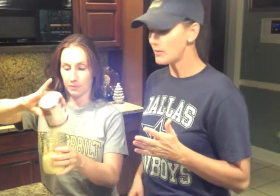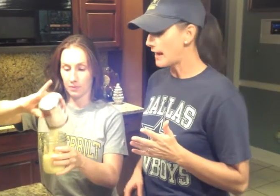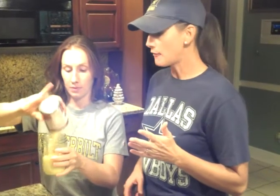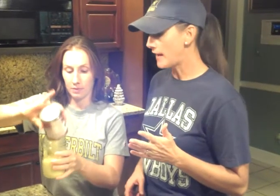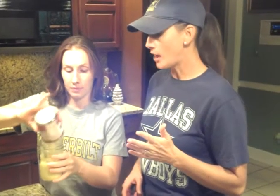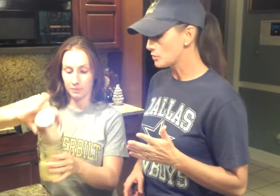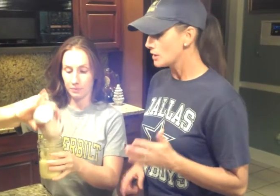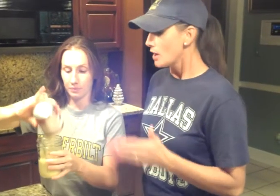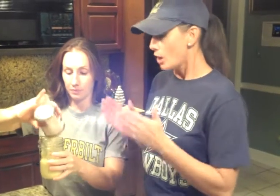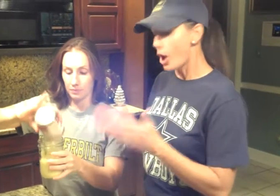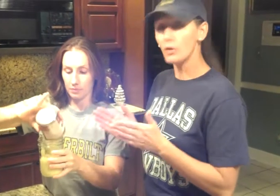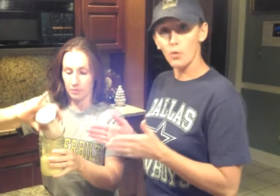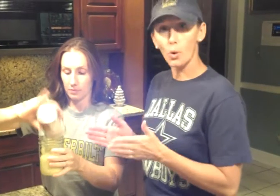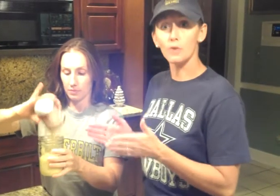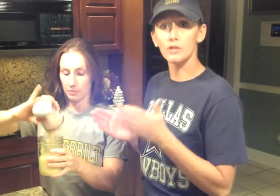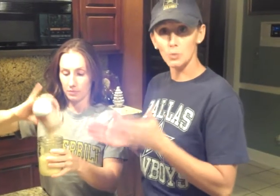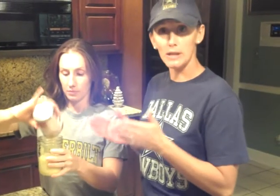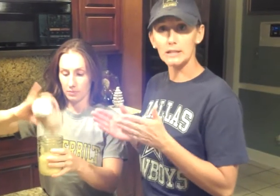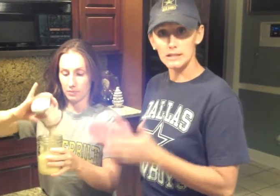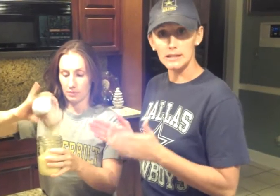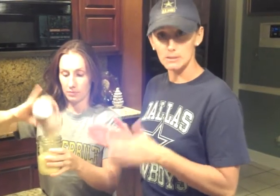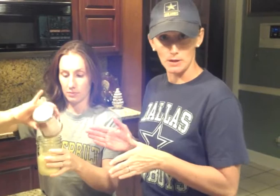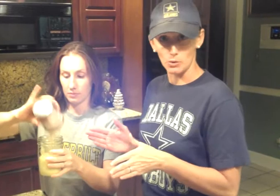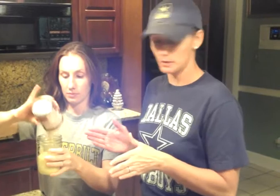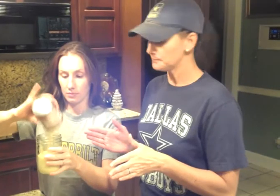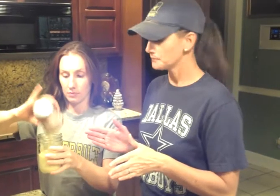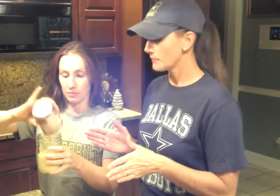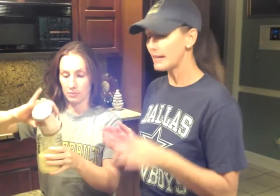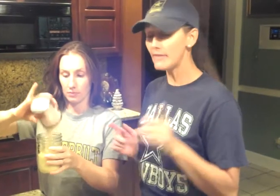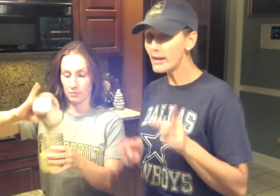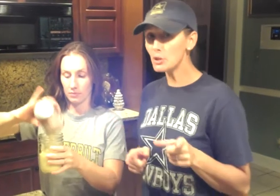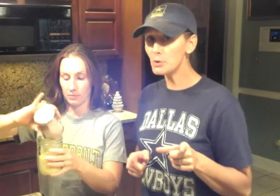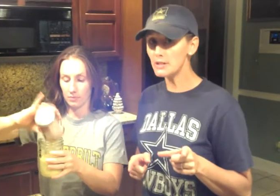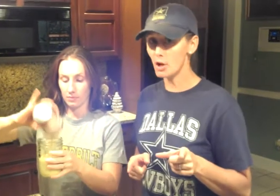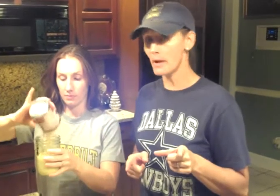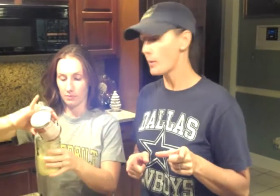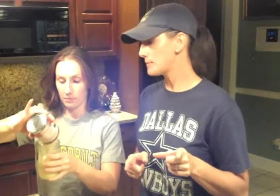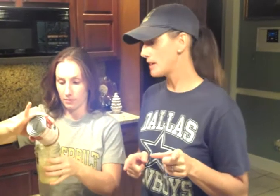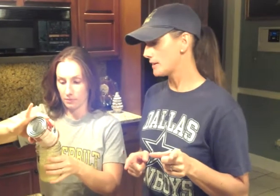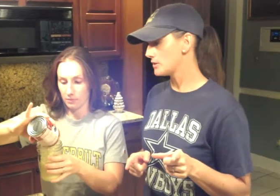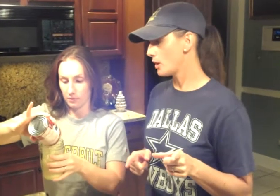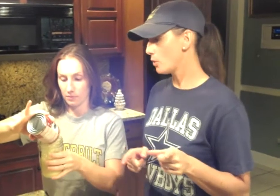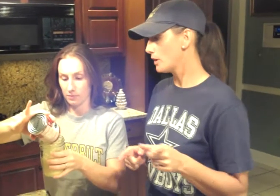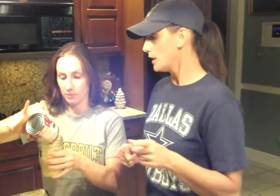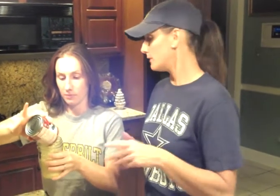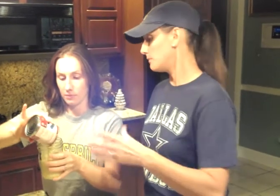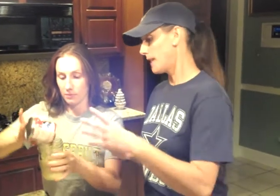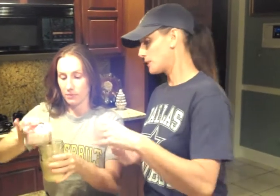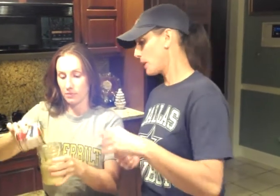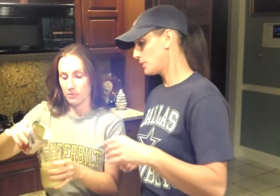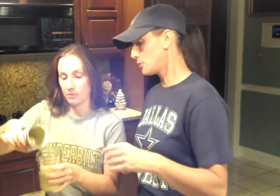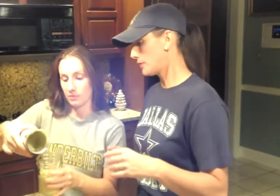I found called for the sweetened condensed milk. And I've actually put this on my website, so that's probably good right there.